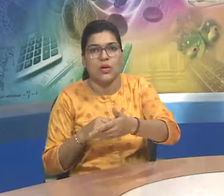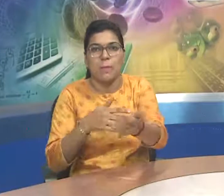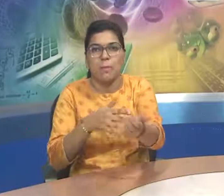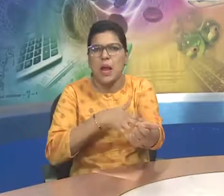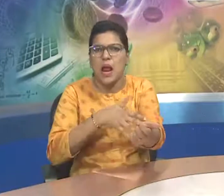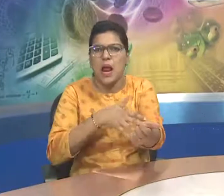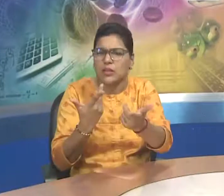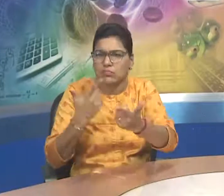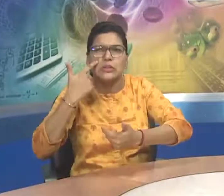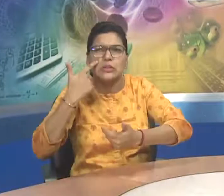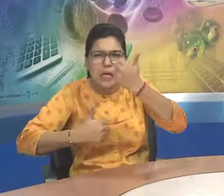HIV